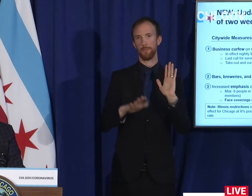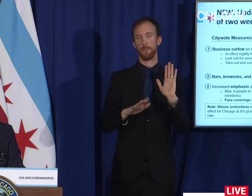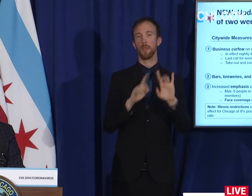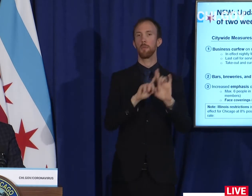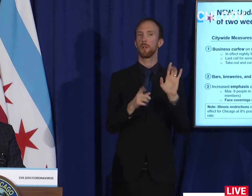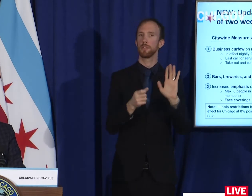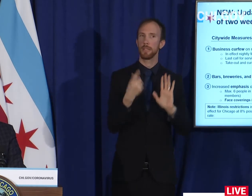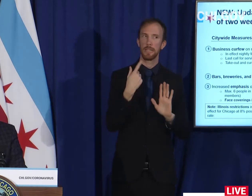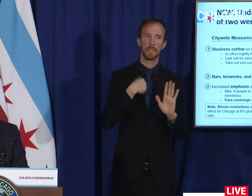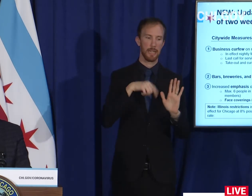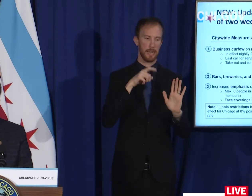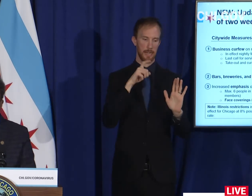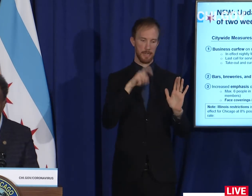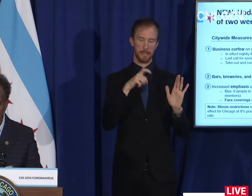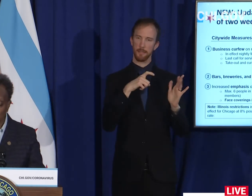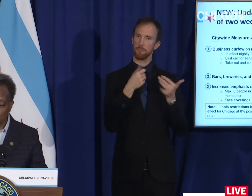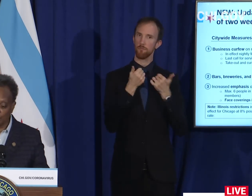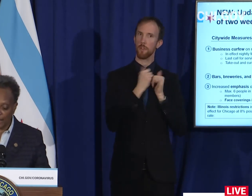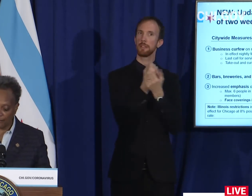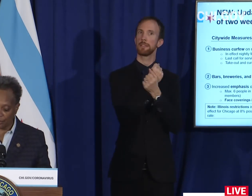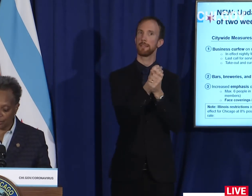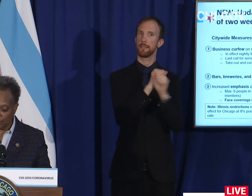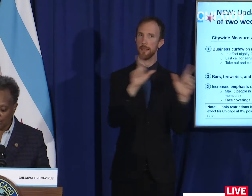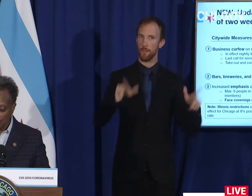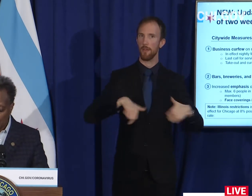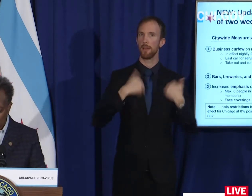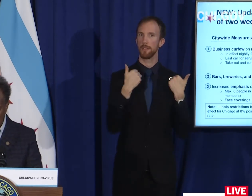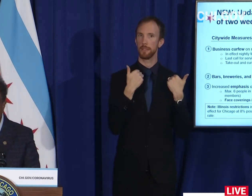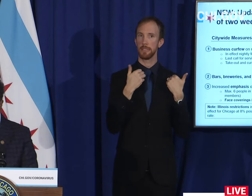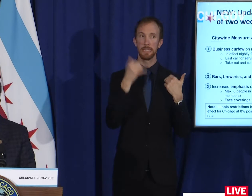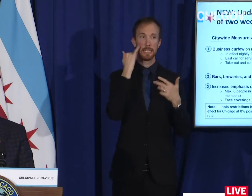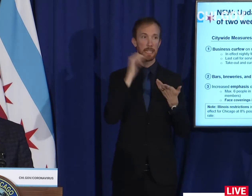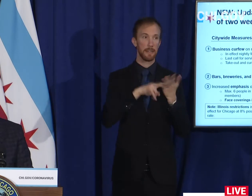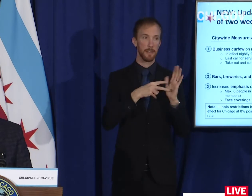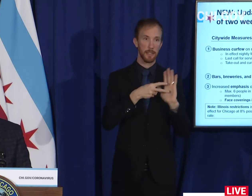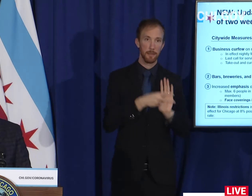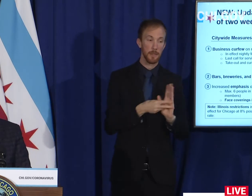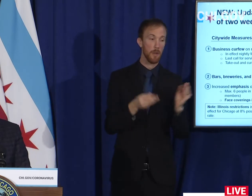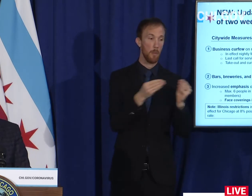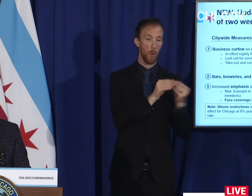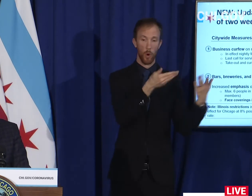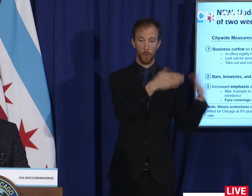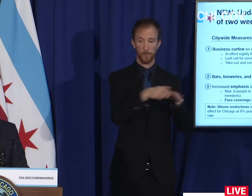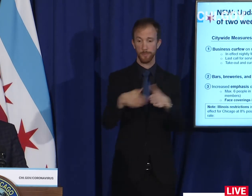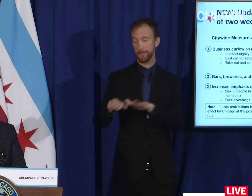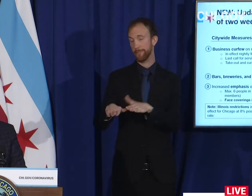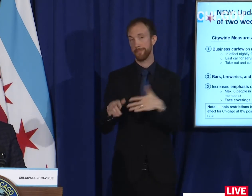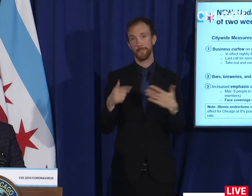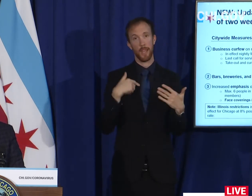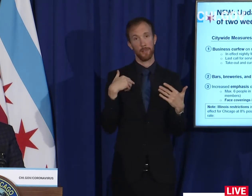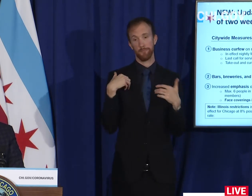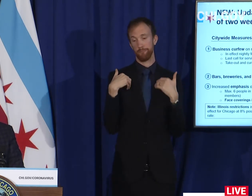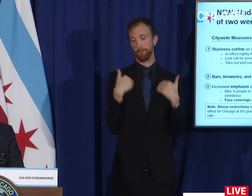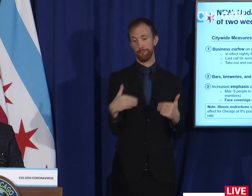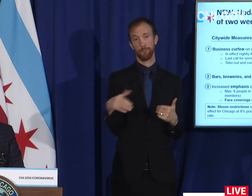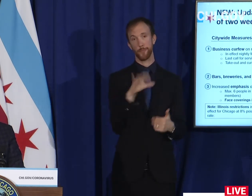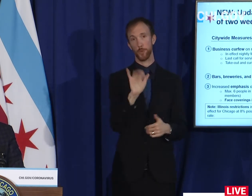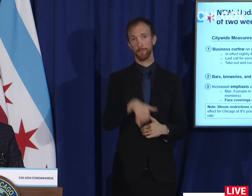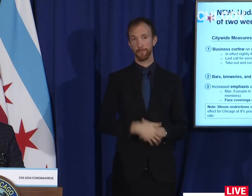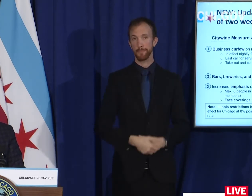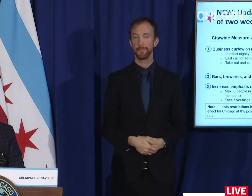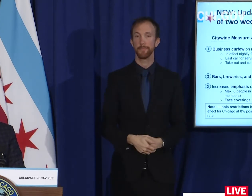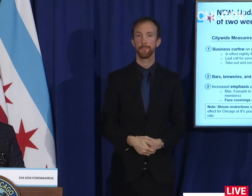save lives. And if that means rolling back further, I will. My friends, we have to be in this fight